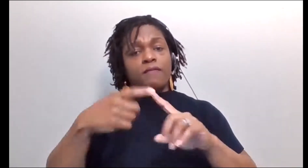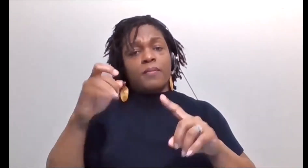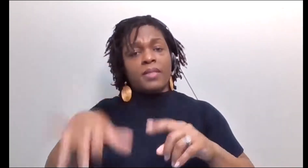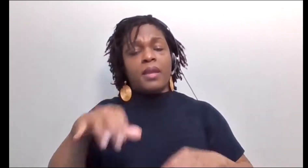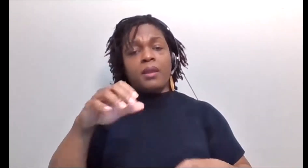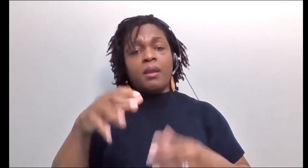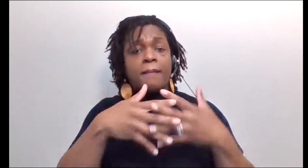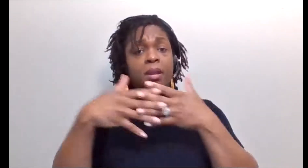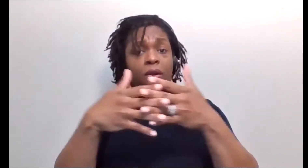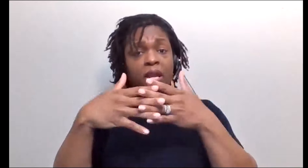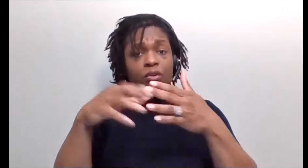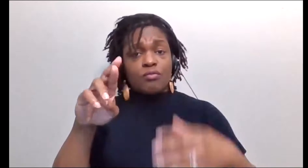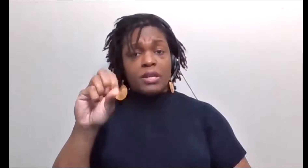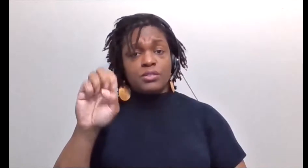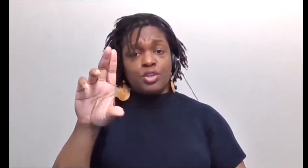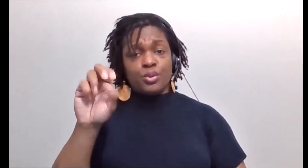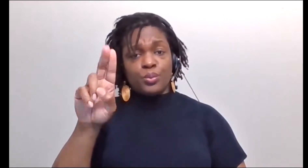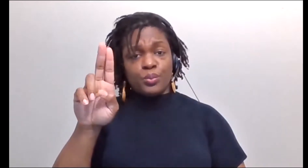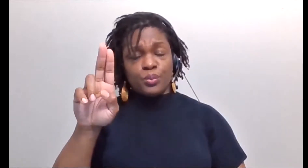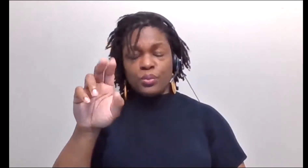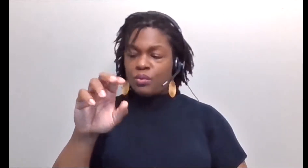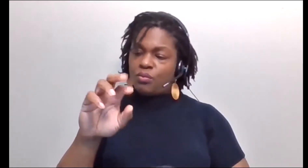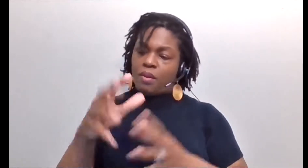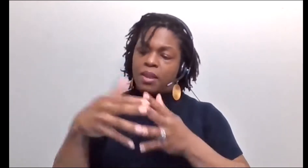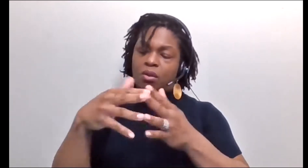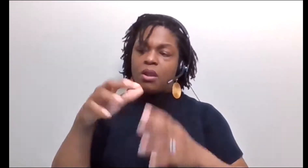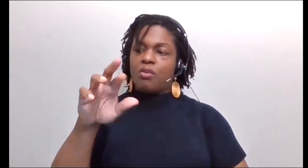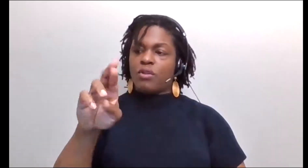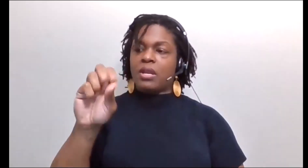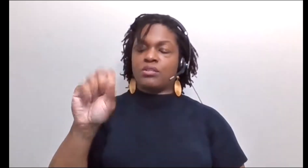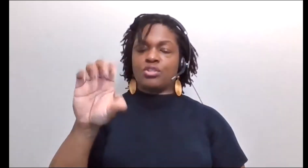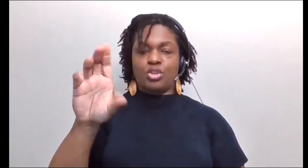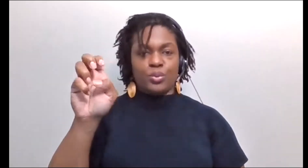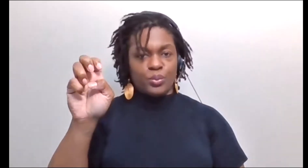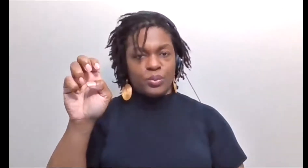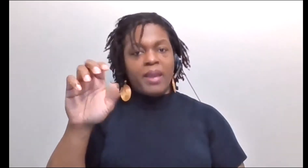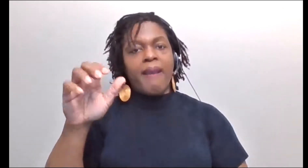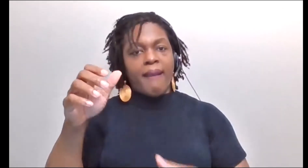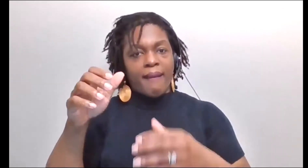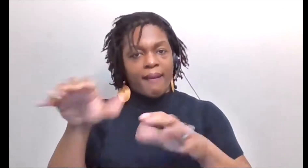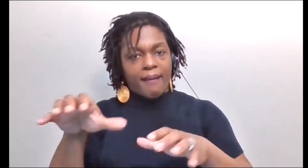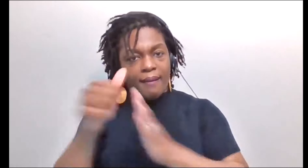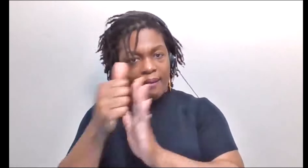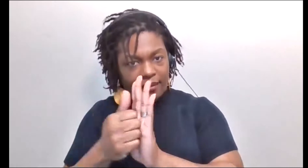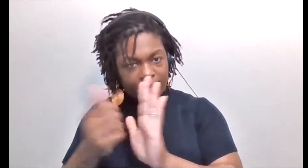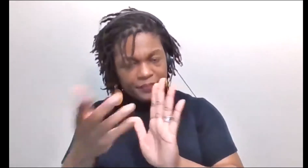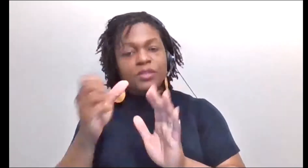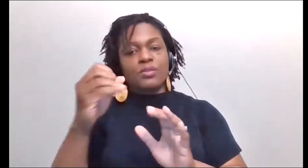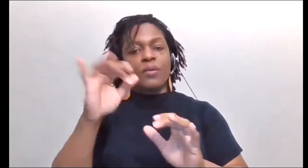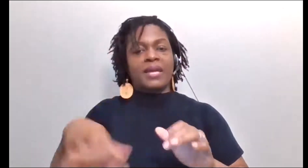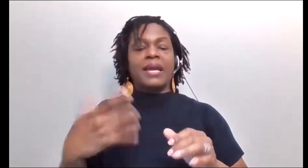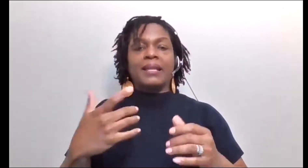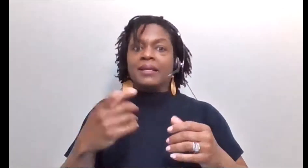Rescue Act. We are researching that. It's very, very confusing. So I ask you all to just bear with